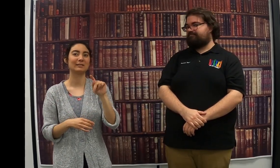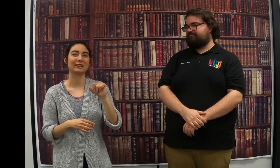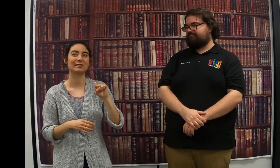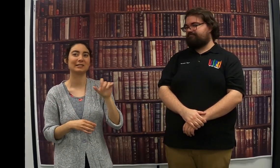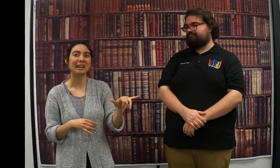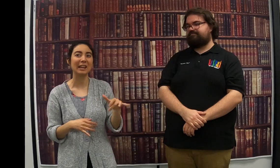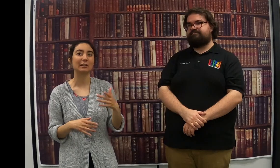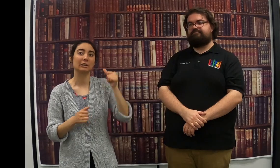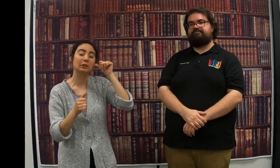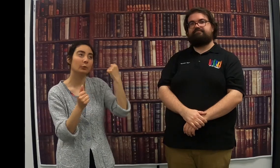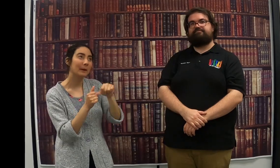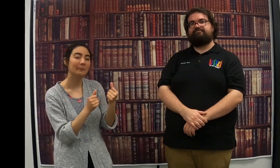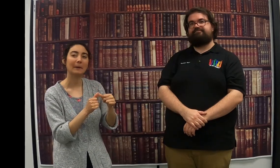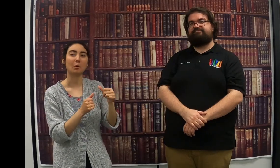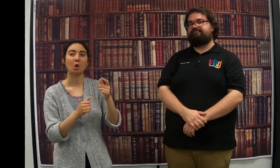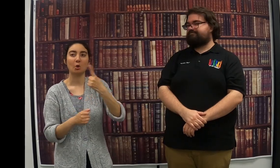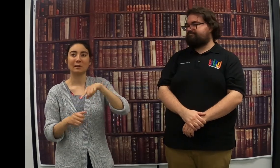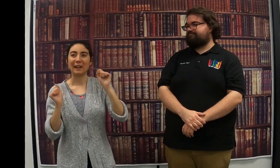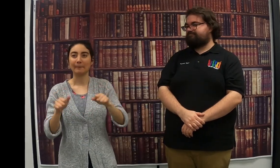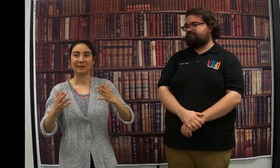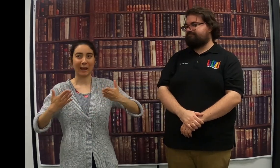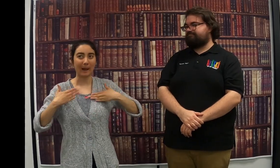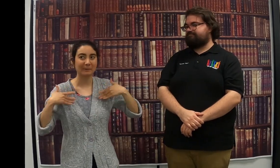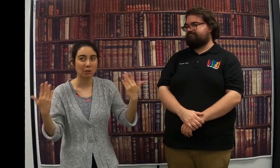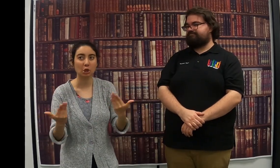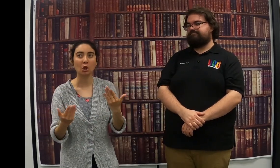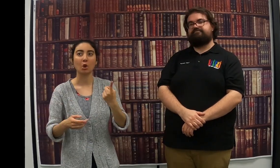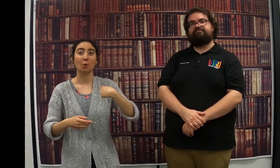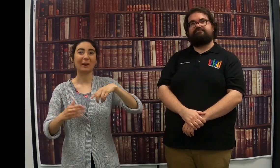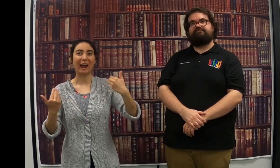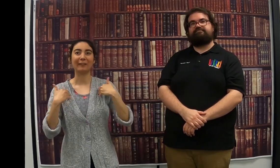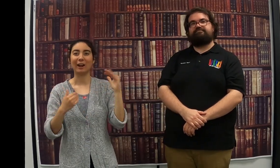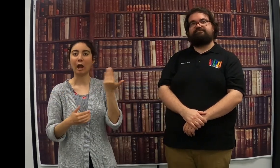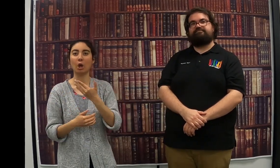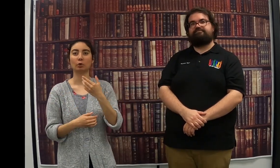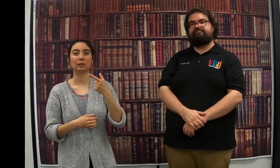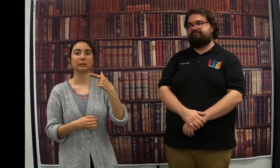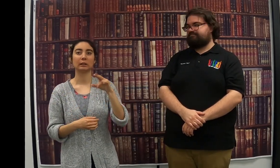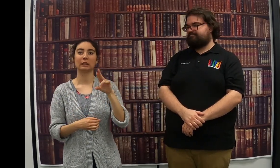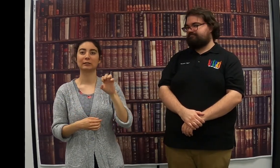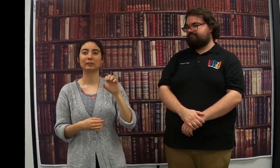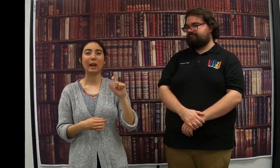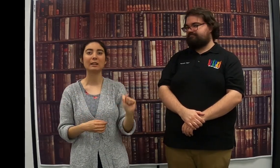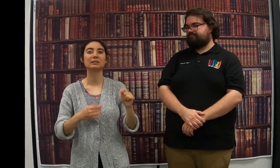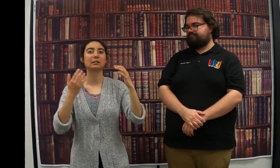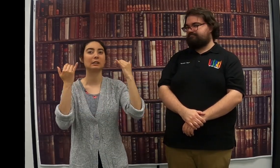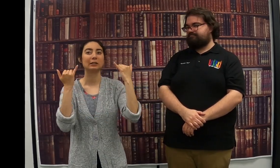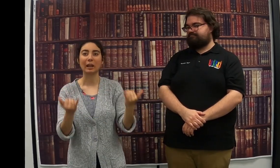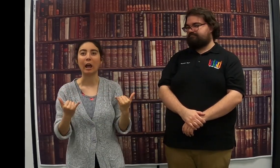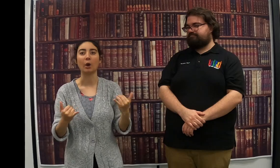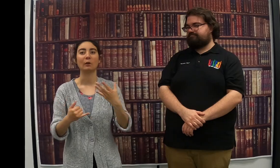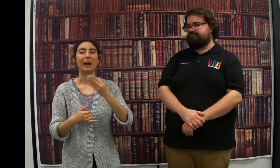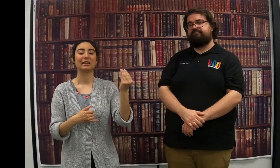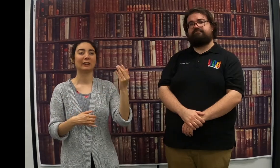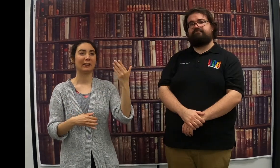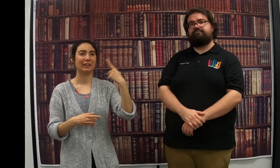be happy here. We have our guests now, and they know how important they are.